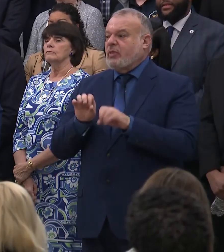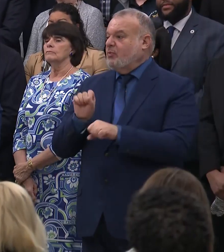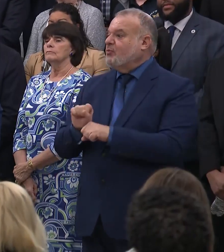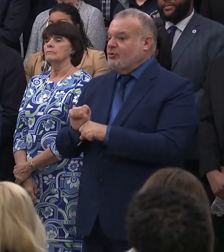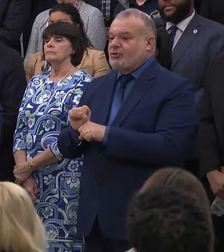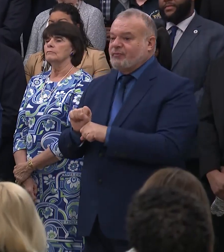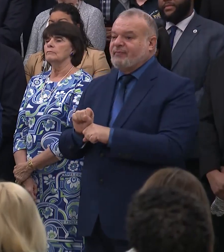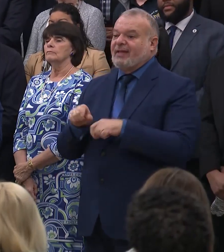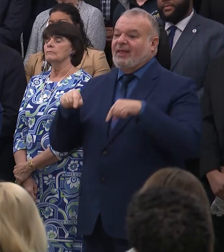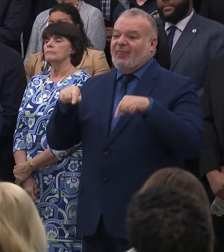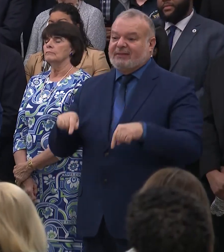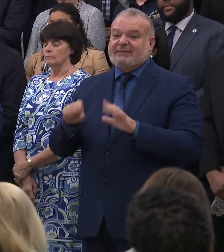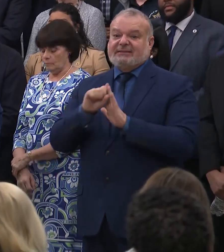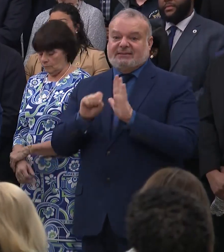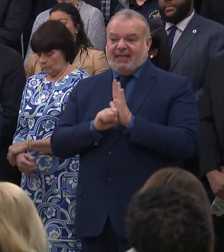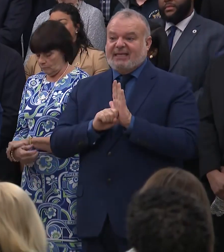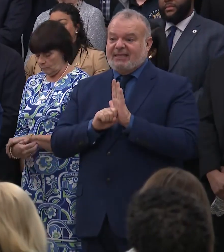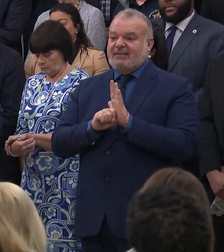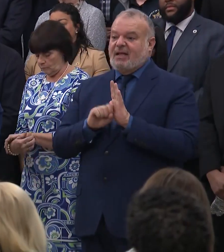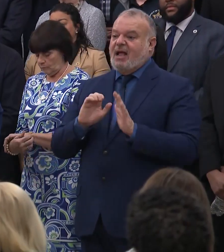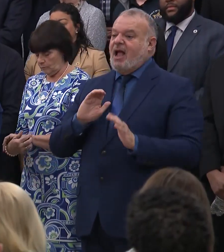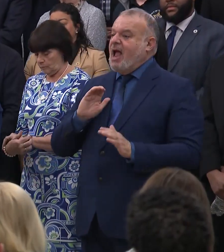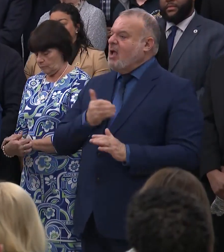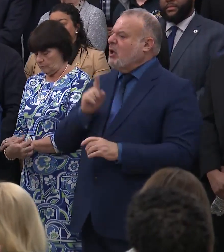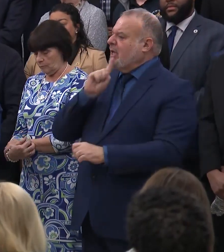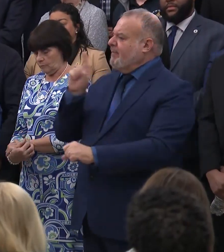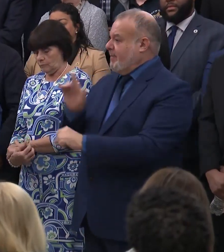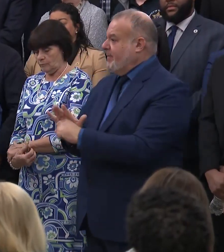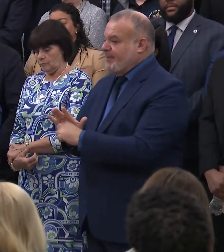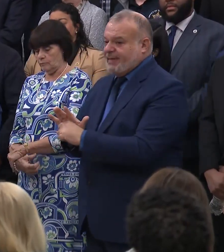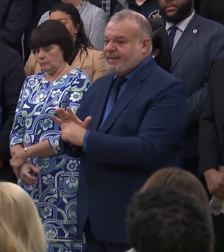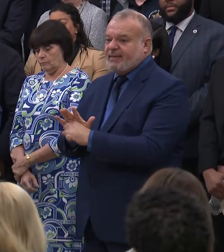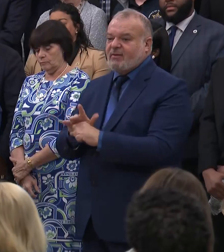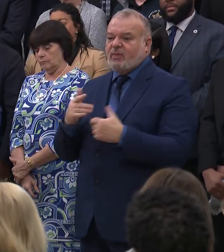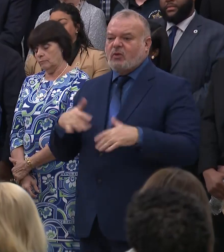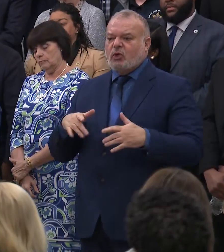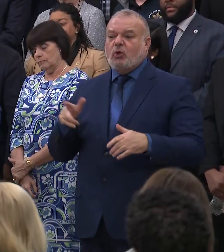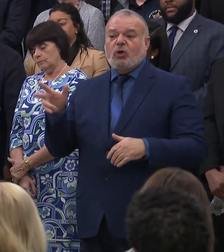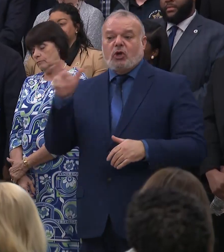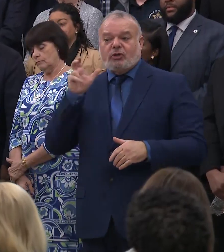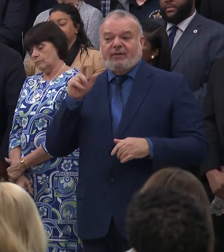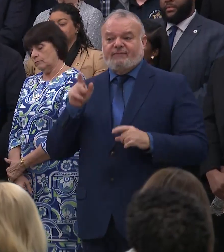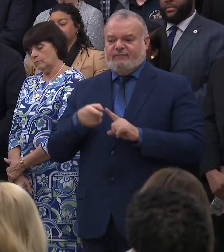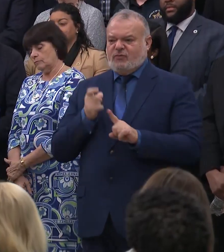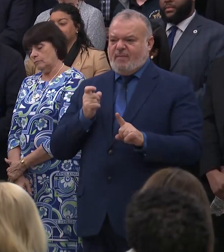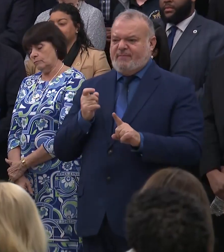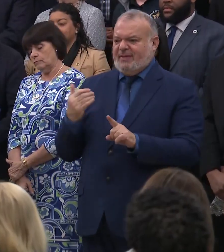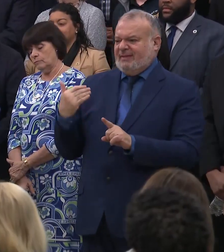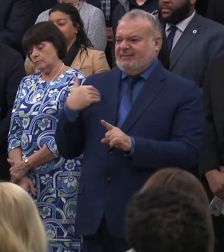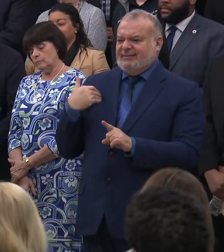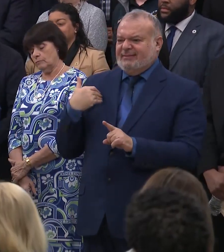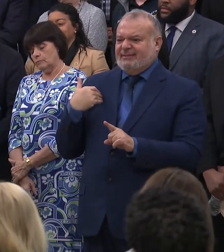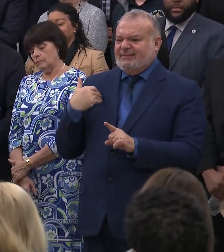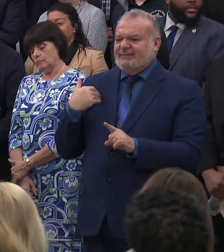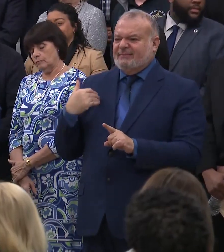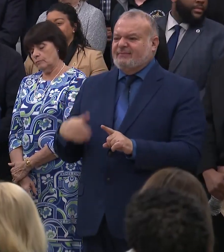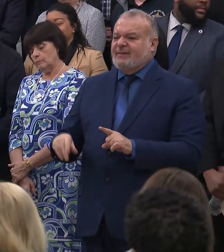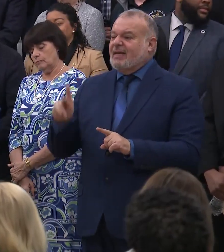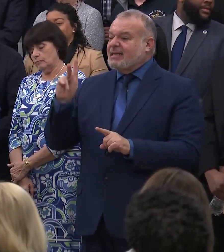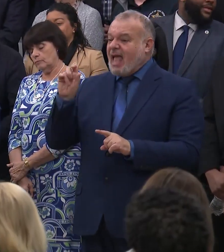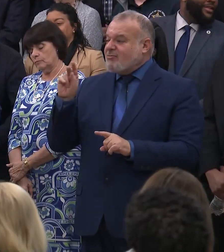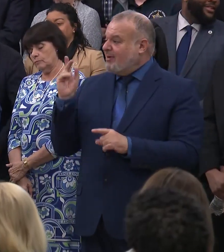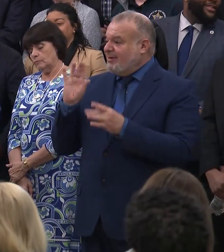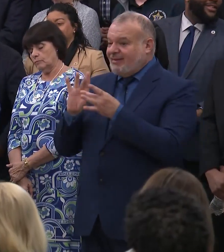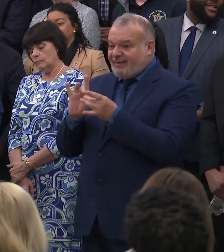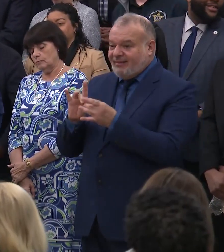this state's commitment. And you heard it from your Attorney General, you heard it from the Senate President, who